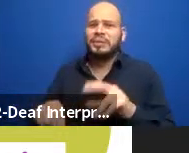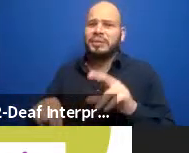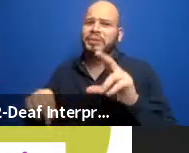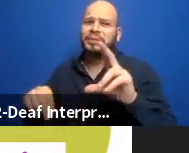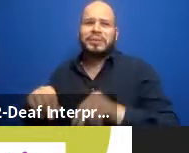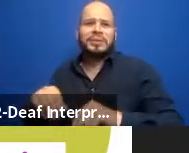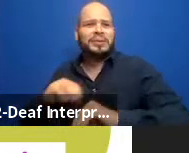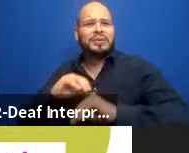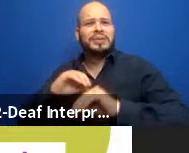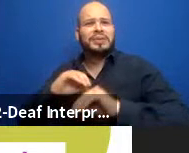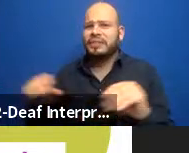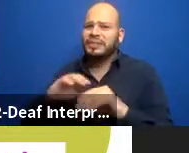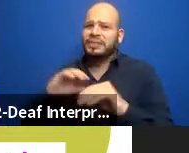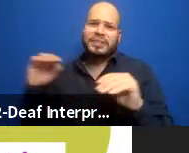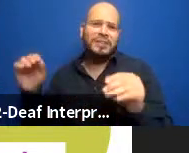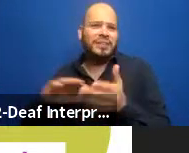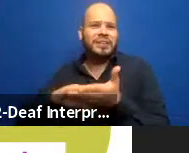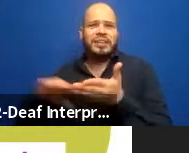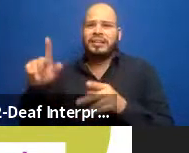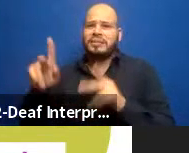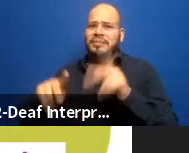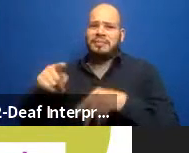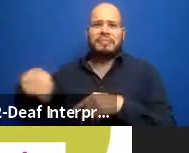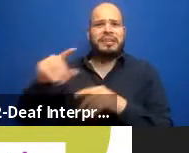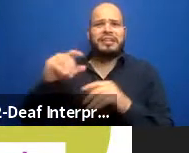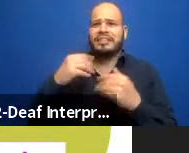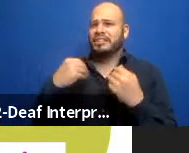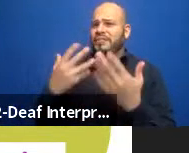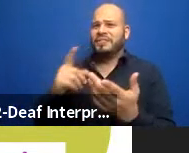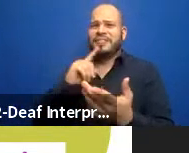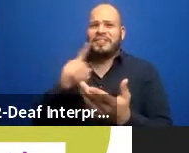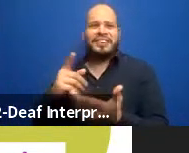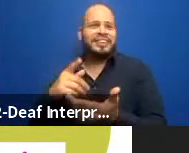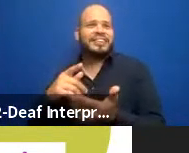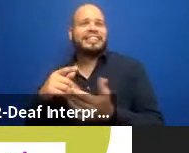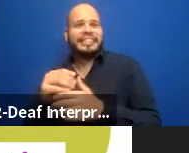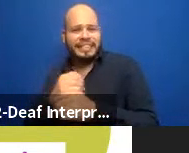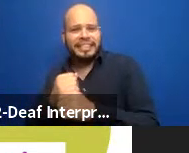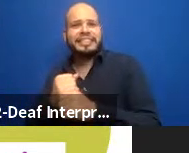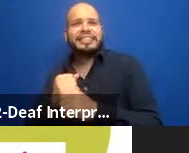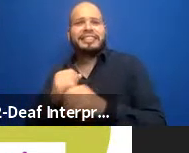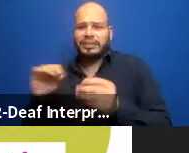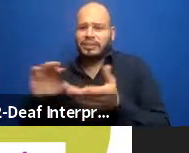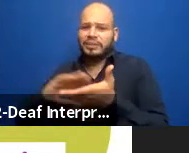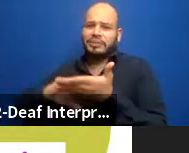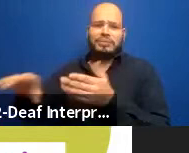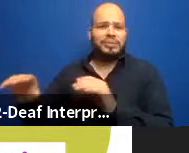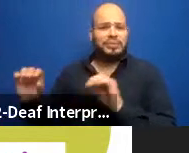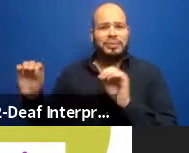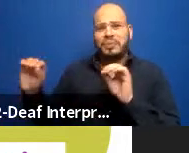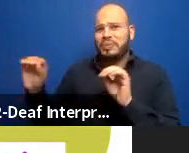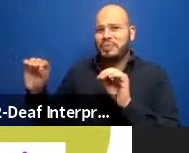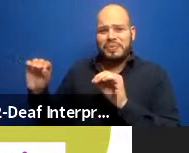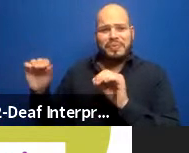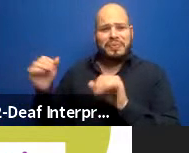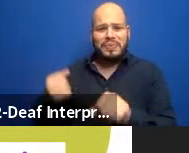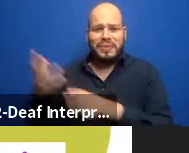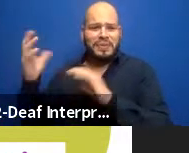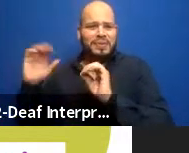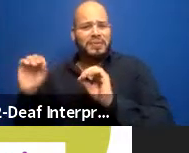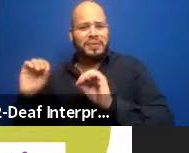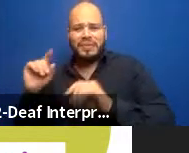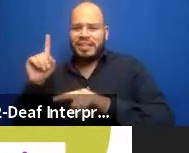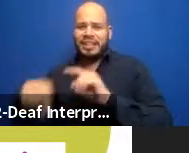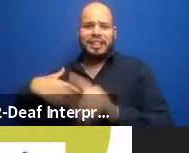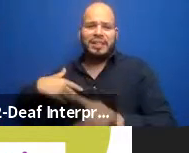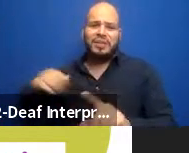is disposable. Let them know they can't throw us away. No. Let them know they can't throw us away. No. Let them know they